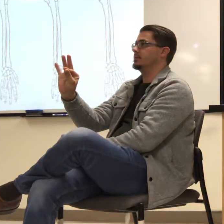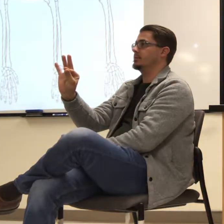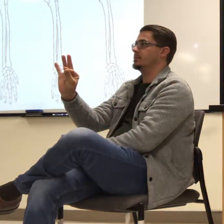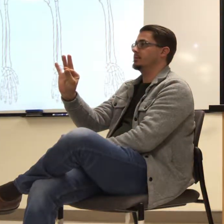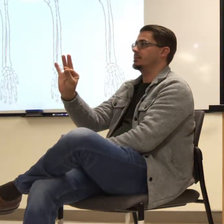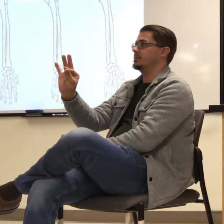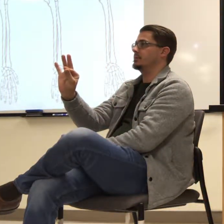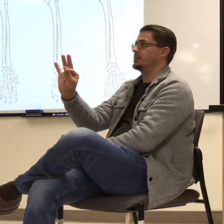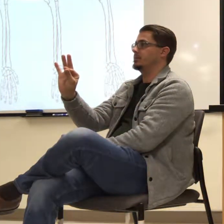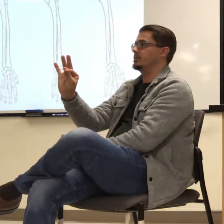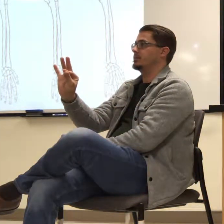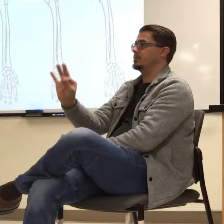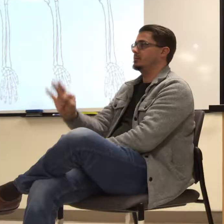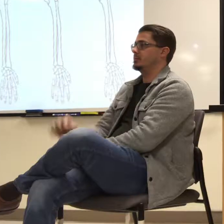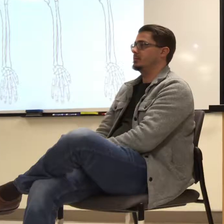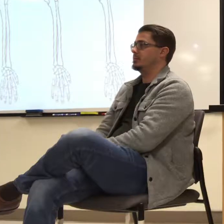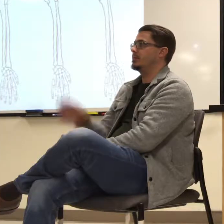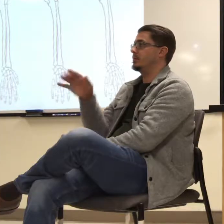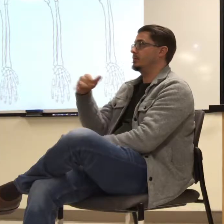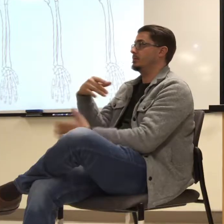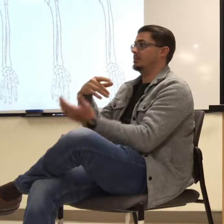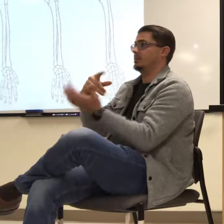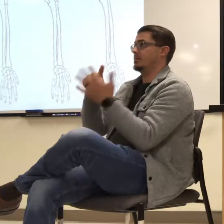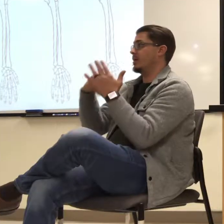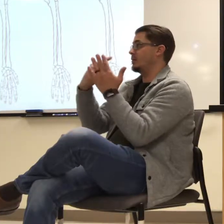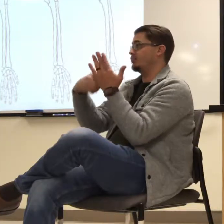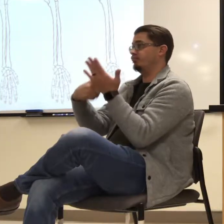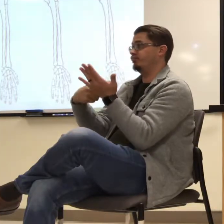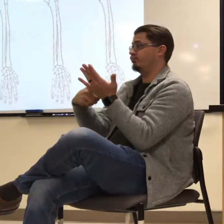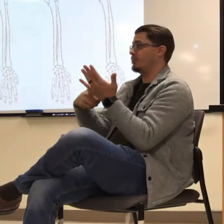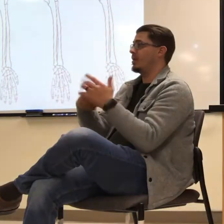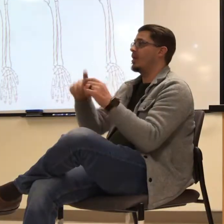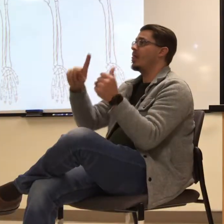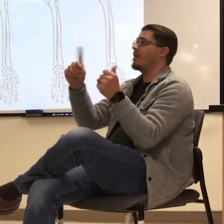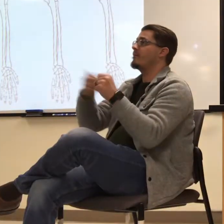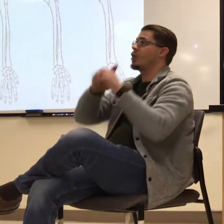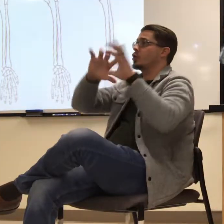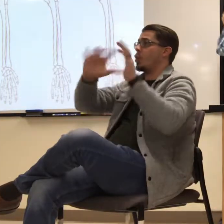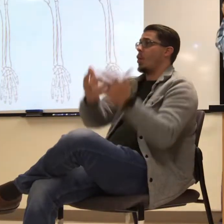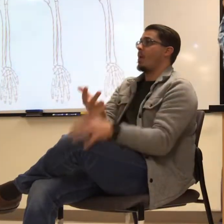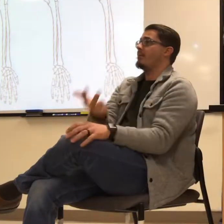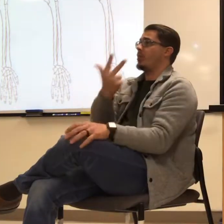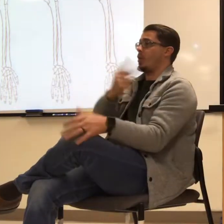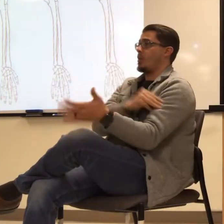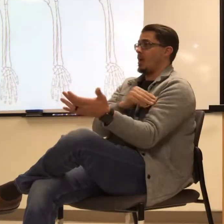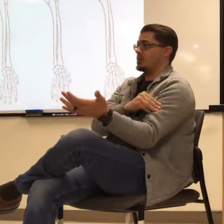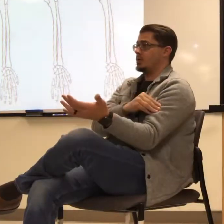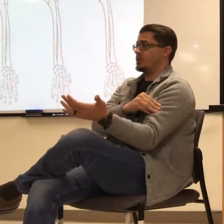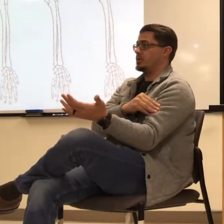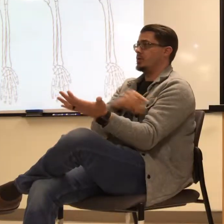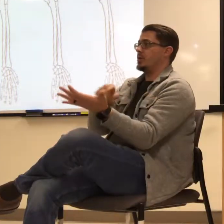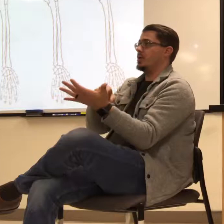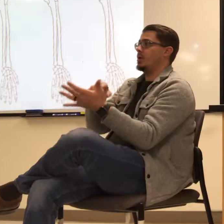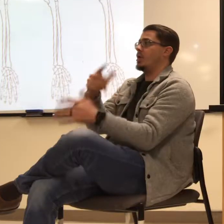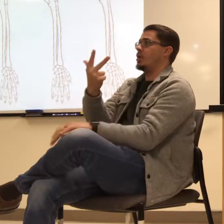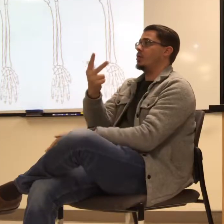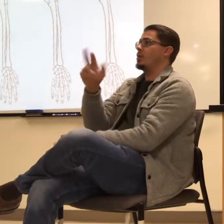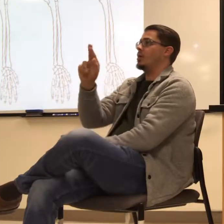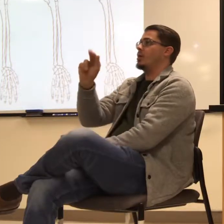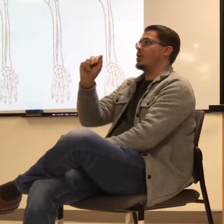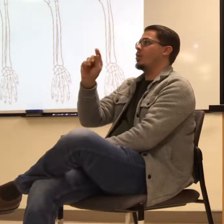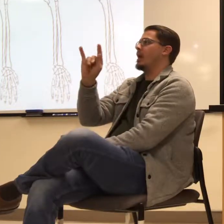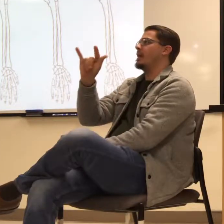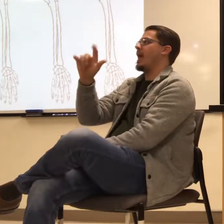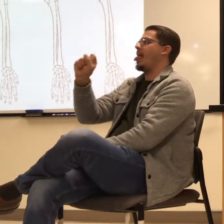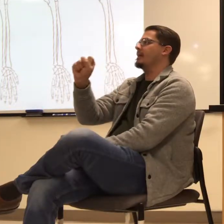well, let's just kind of start going through. The first group of 3, the 3 radialis muscles. So